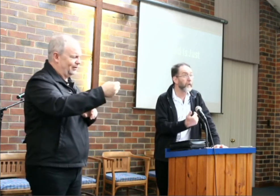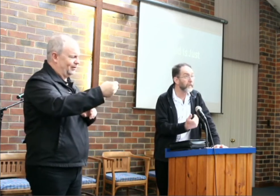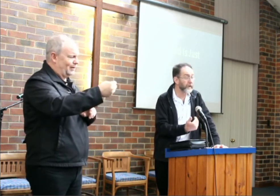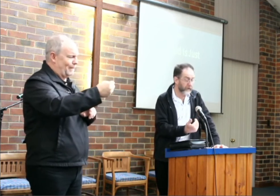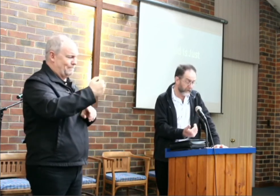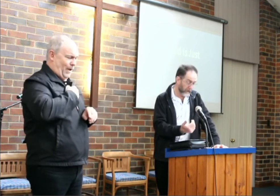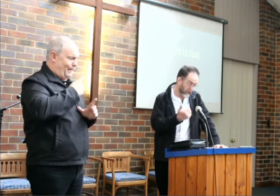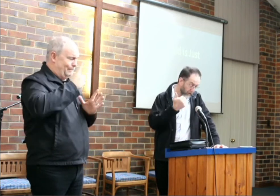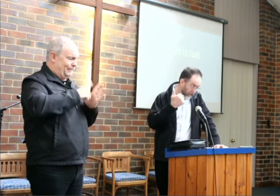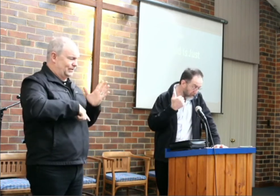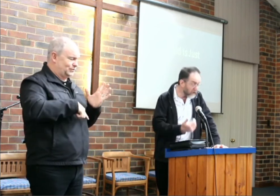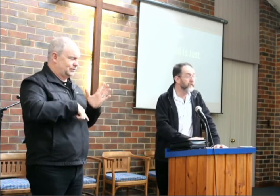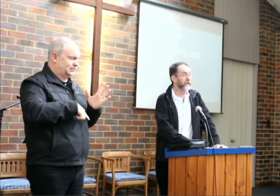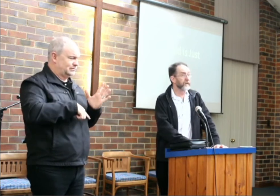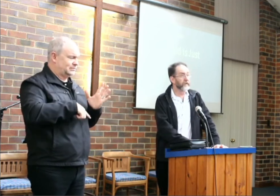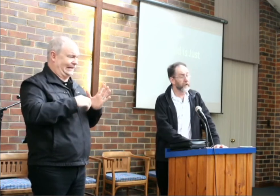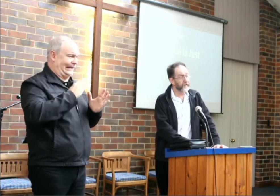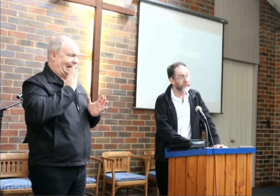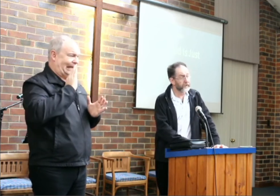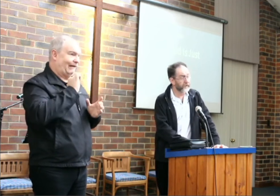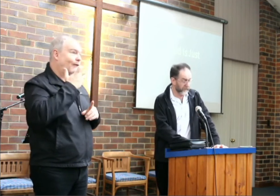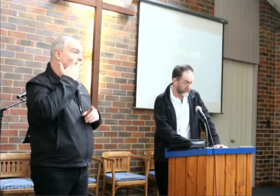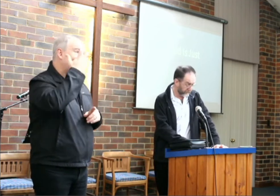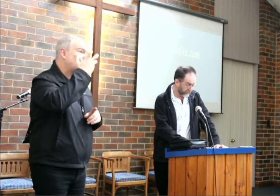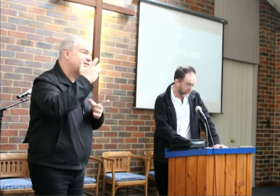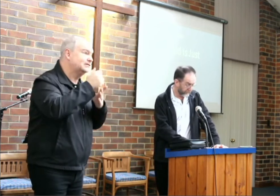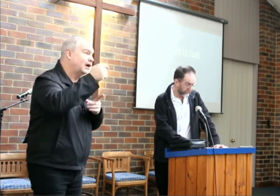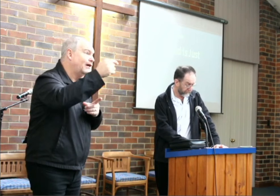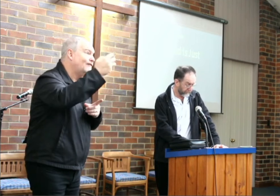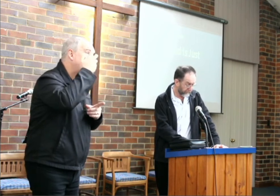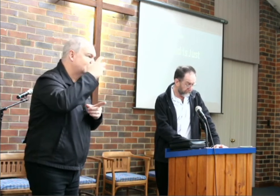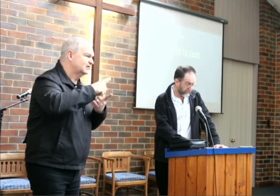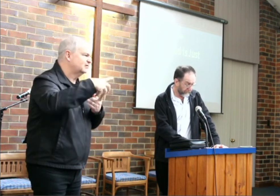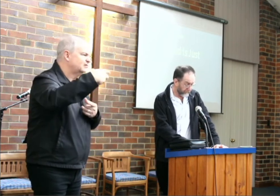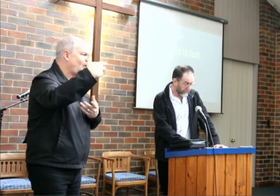Jesus took my punishment even for my future sins.